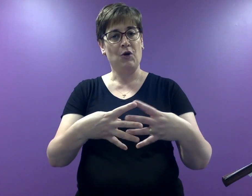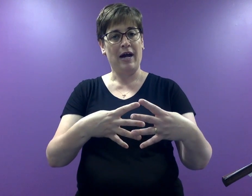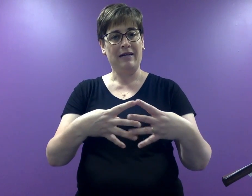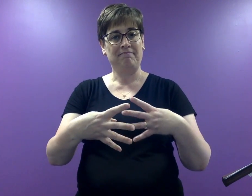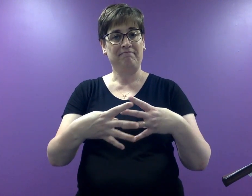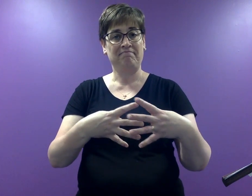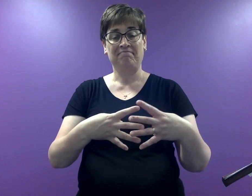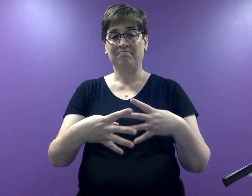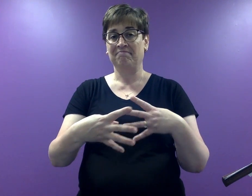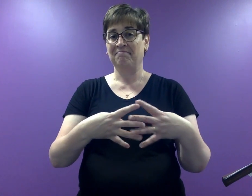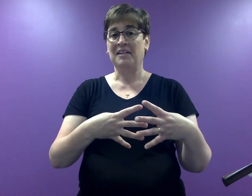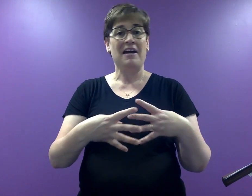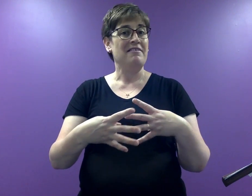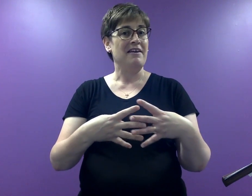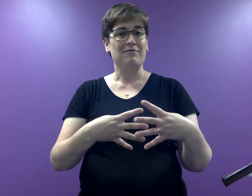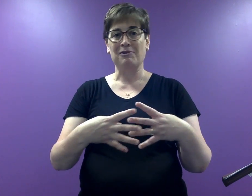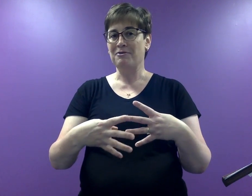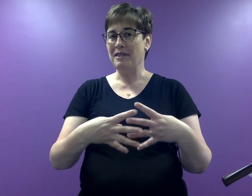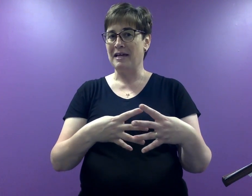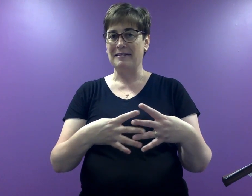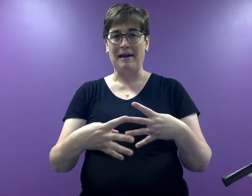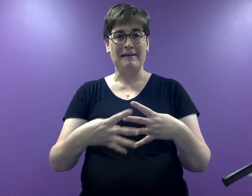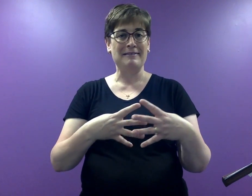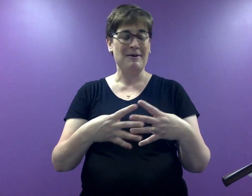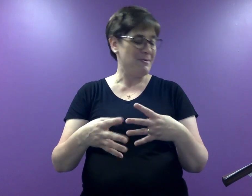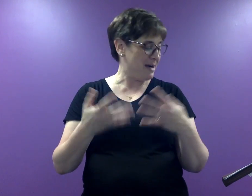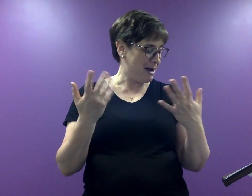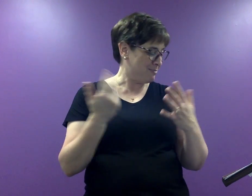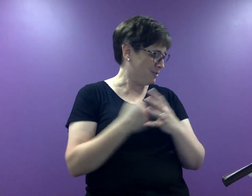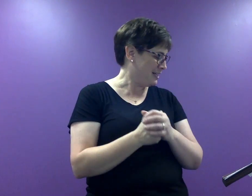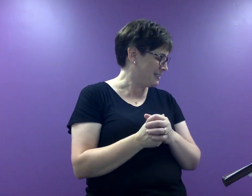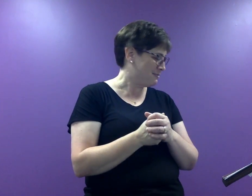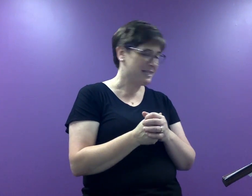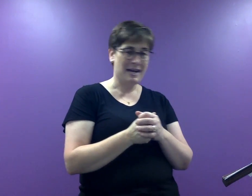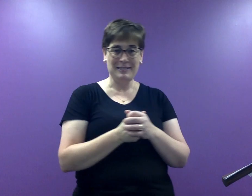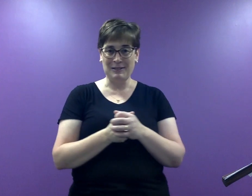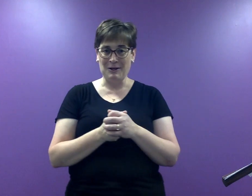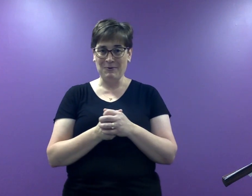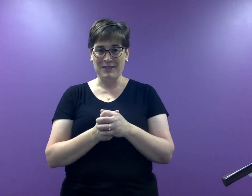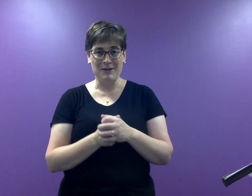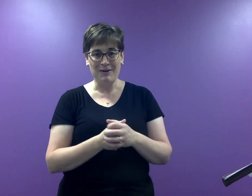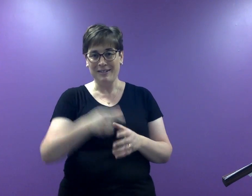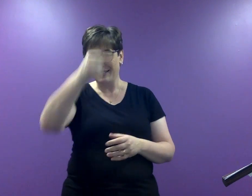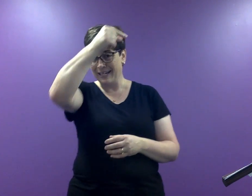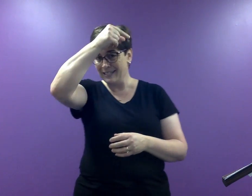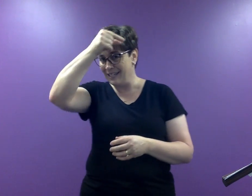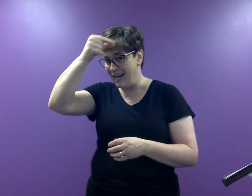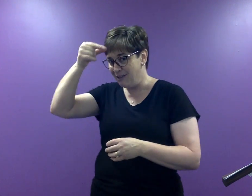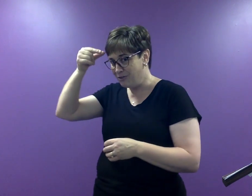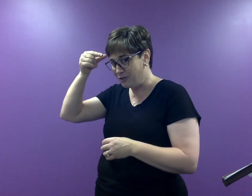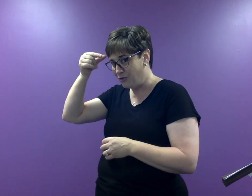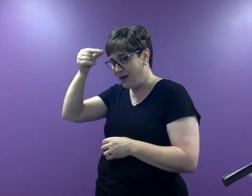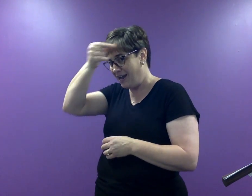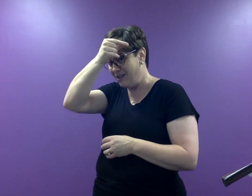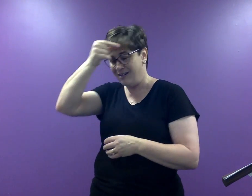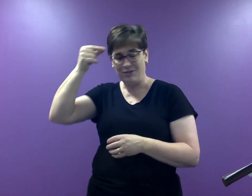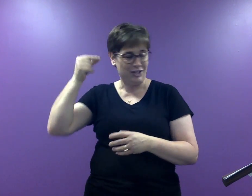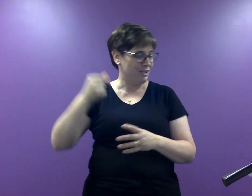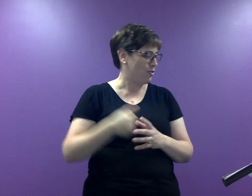gray. Never learned that sign. So I'm learning some signs along with y'all because like I said, I learned gray, a G across